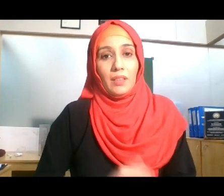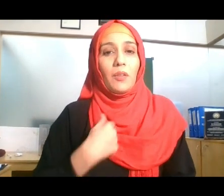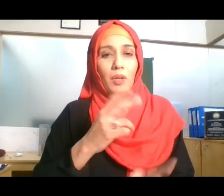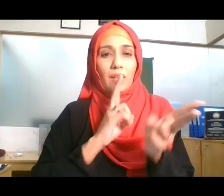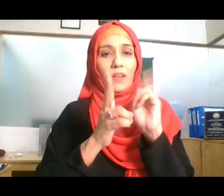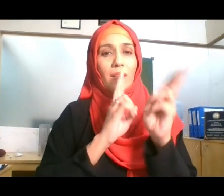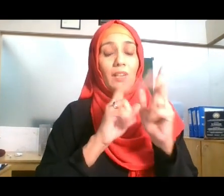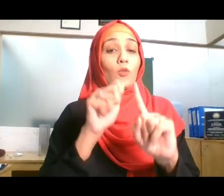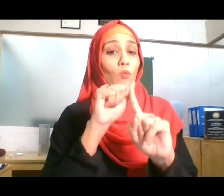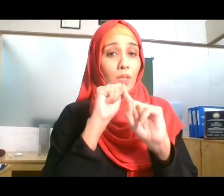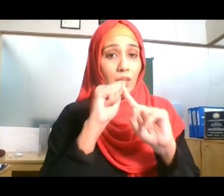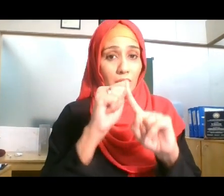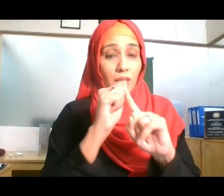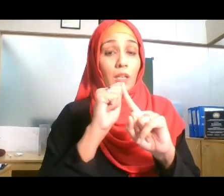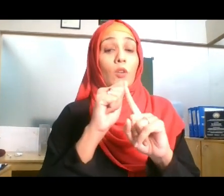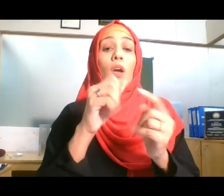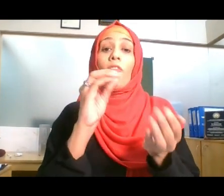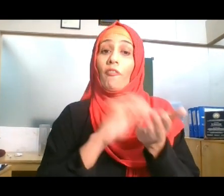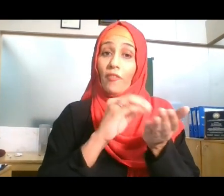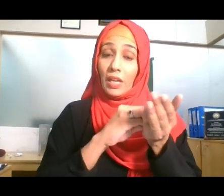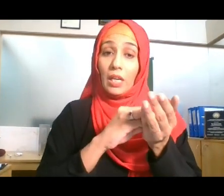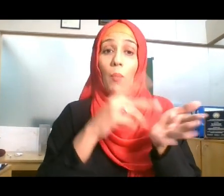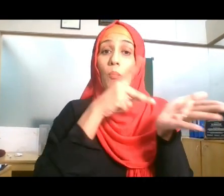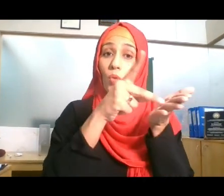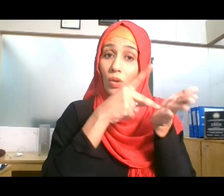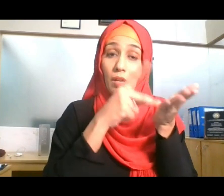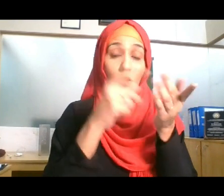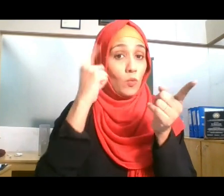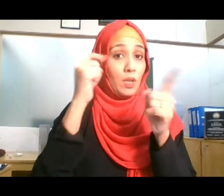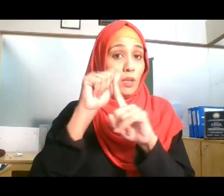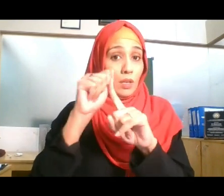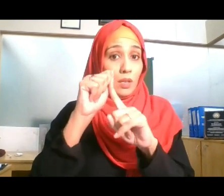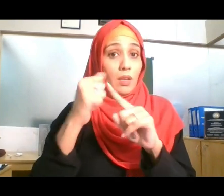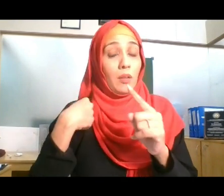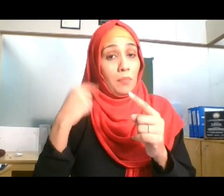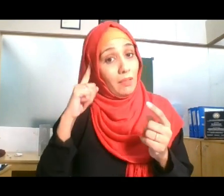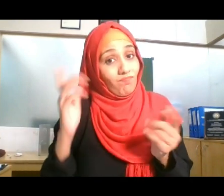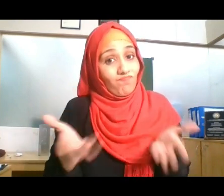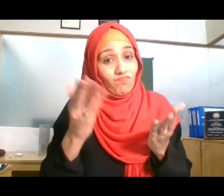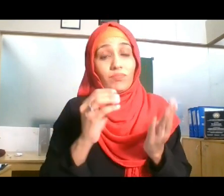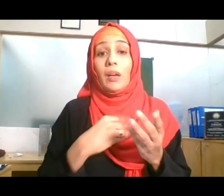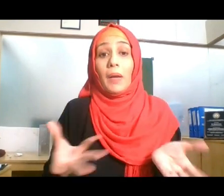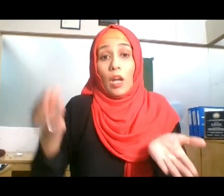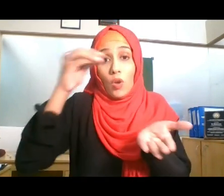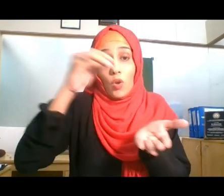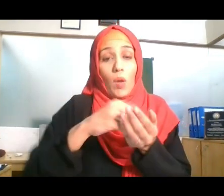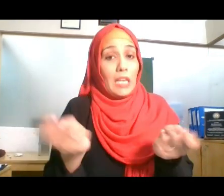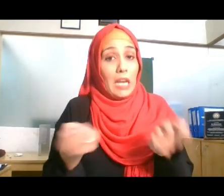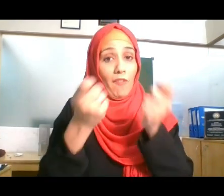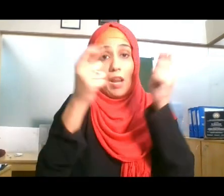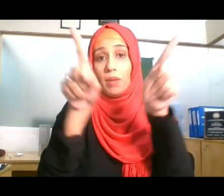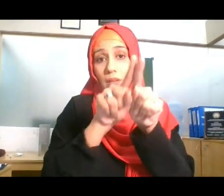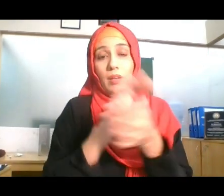the needs, the priorities, and the policy to ensure that we have sustainable growth and inclusive development.